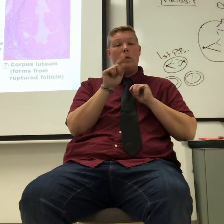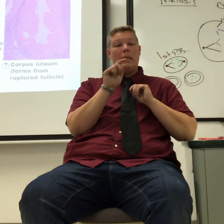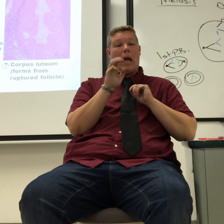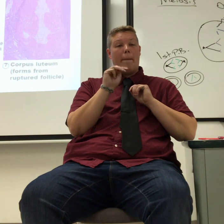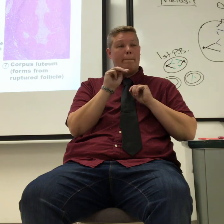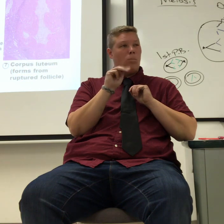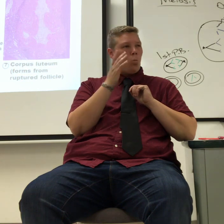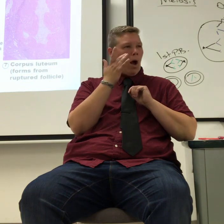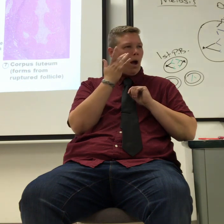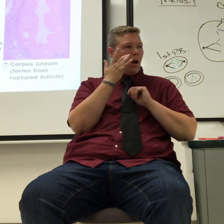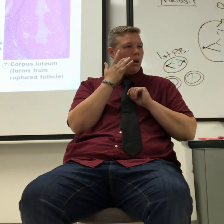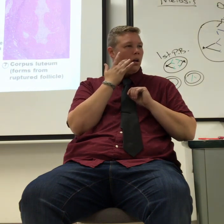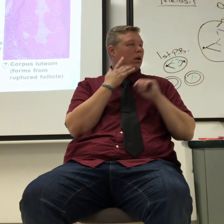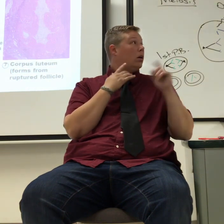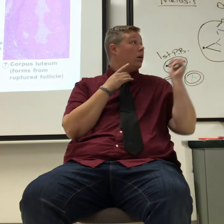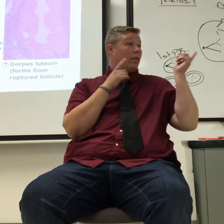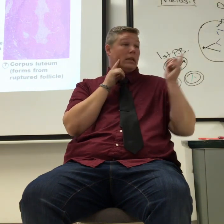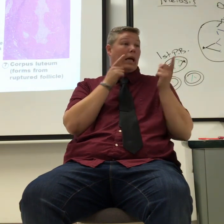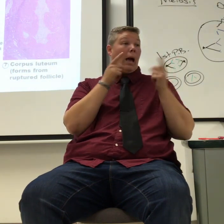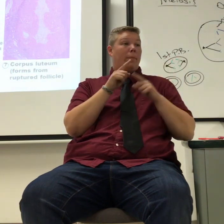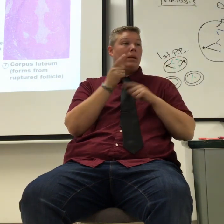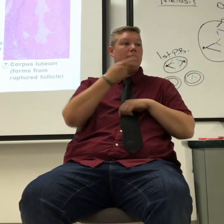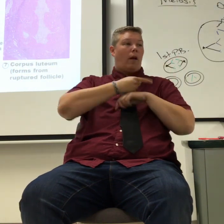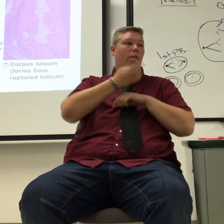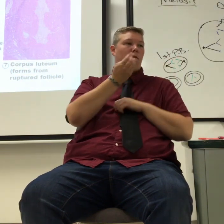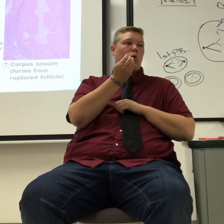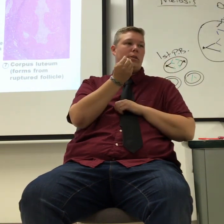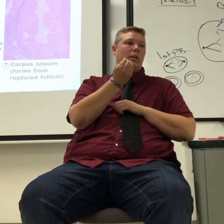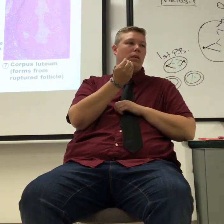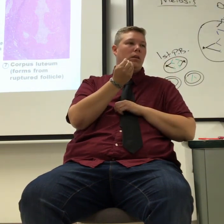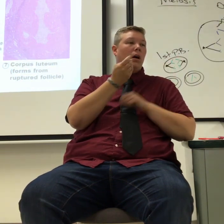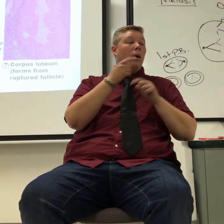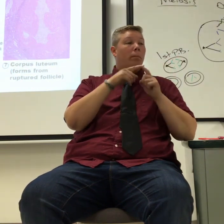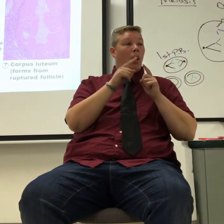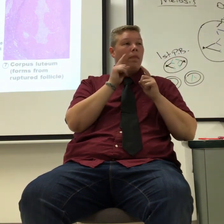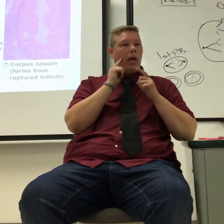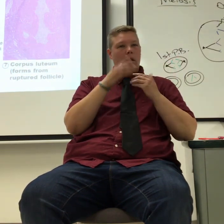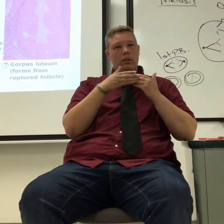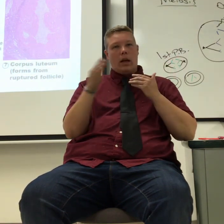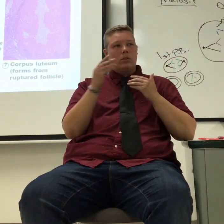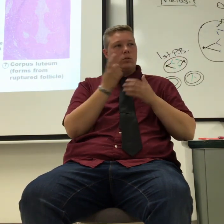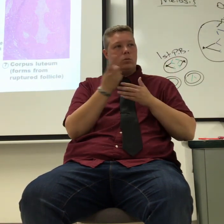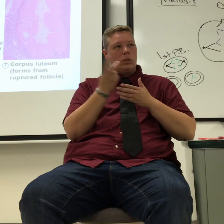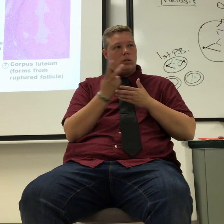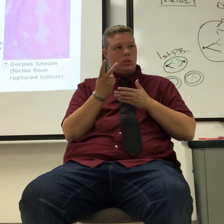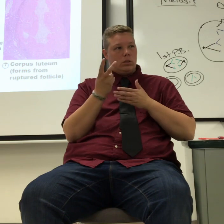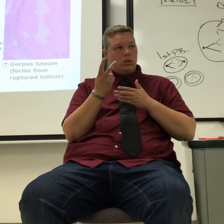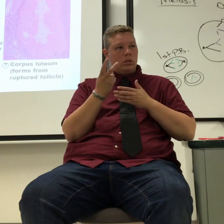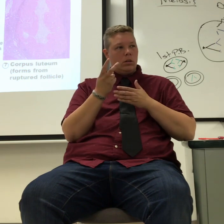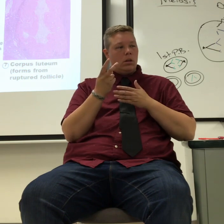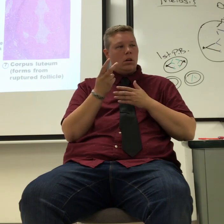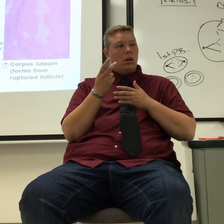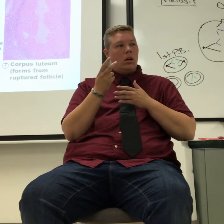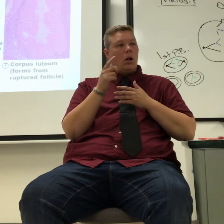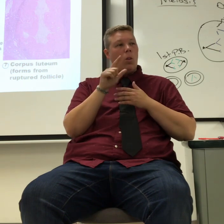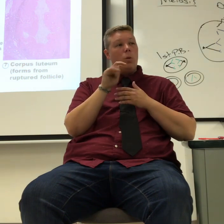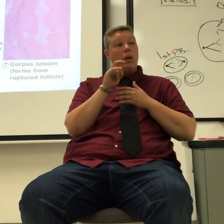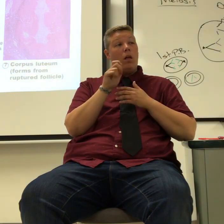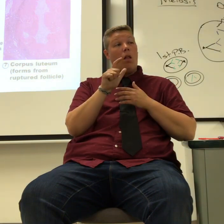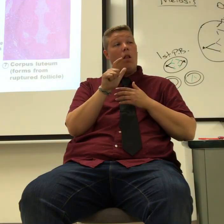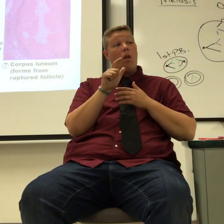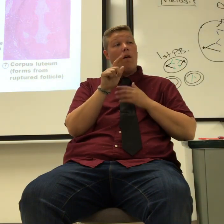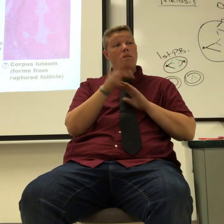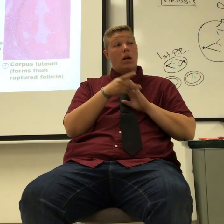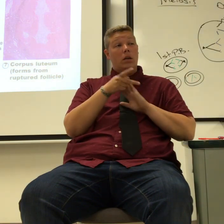this is all happening on day 14. But the second couple of weeks, luteal phase, day